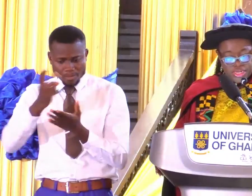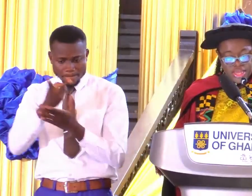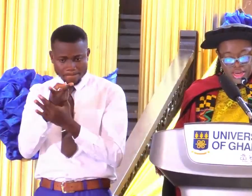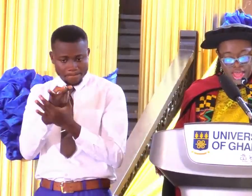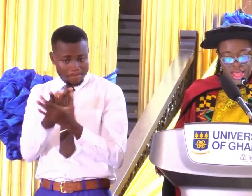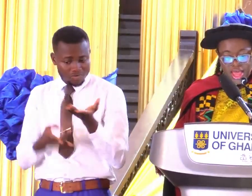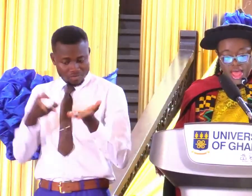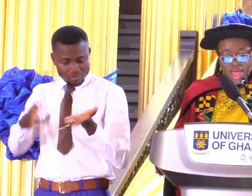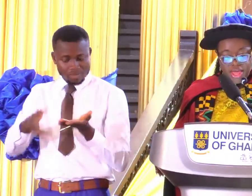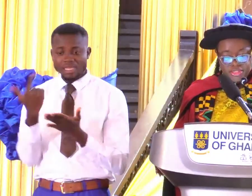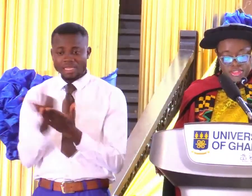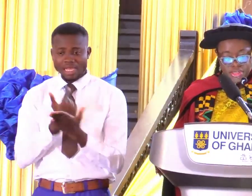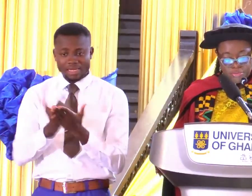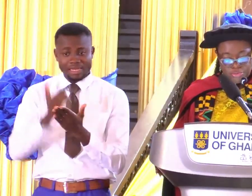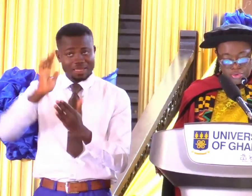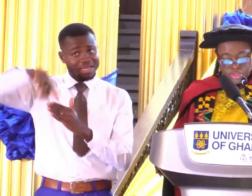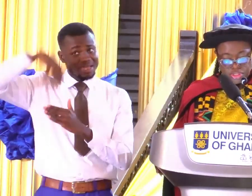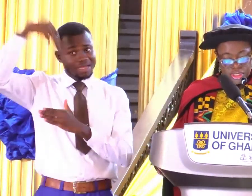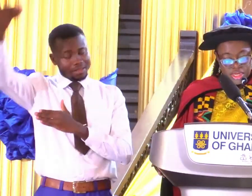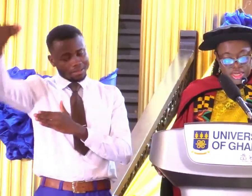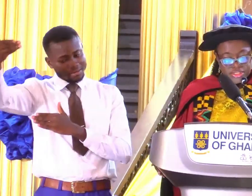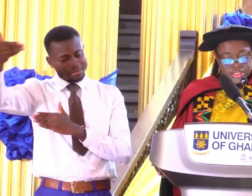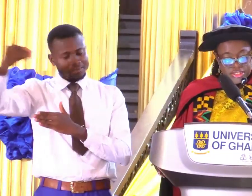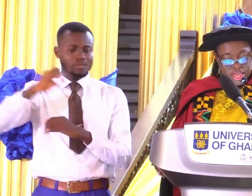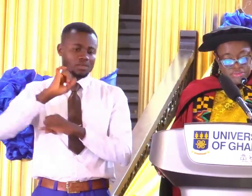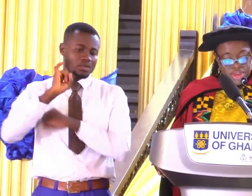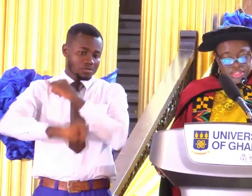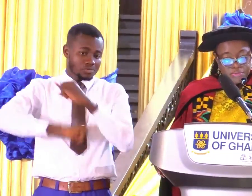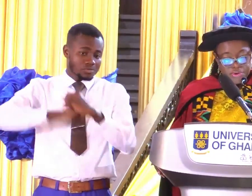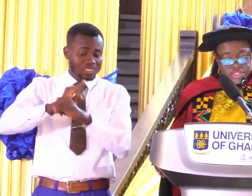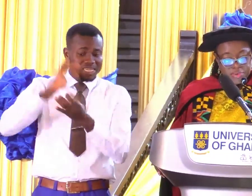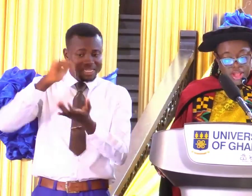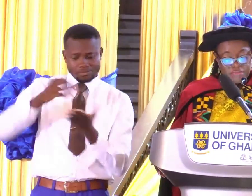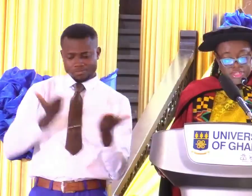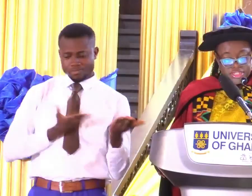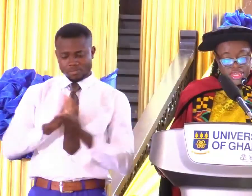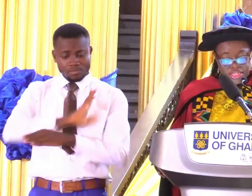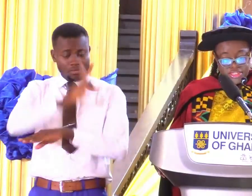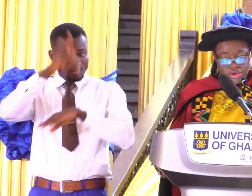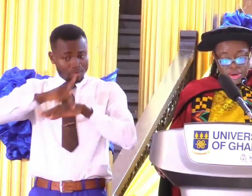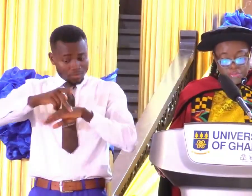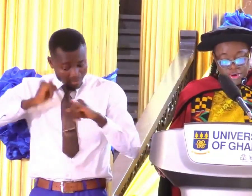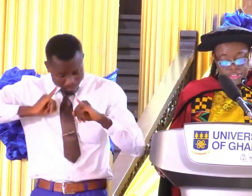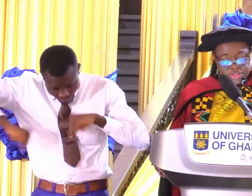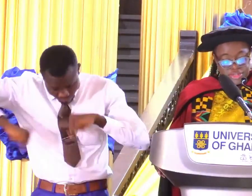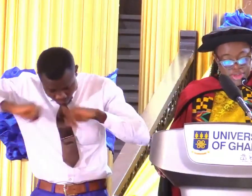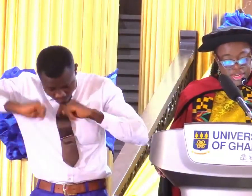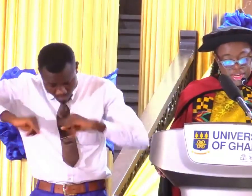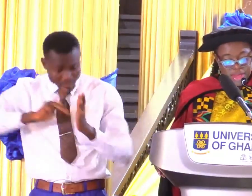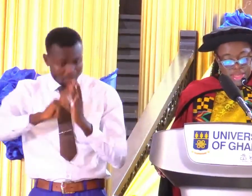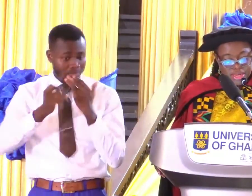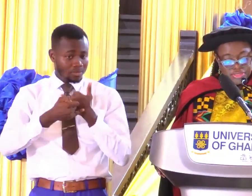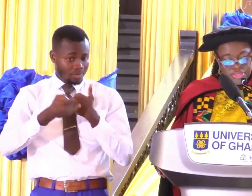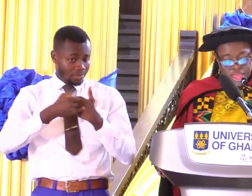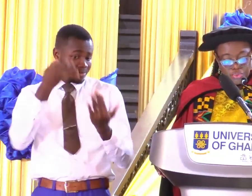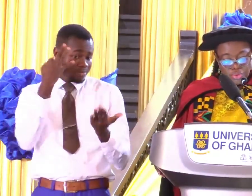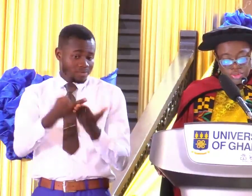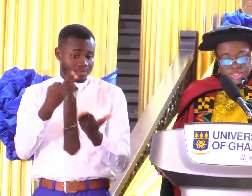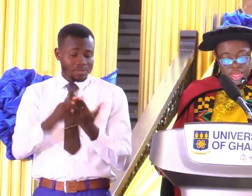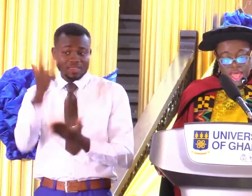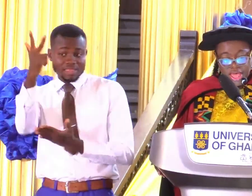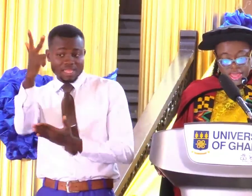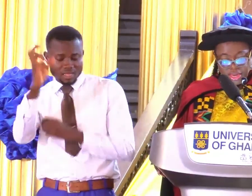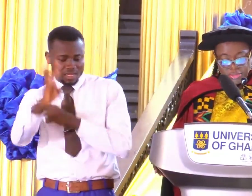within Ghana and abroad. She served as a principal investigator on a project funded by the Third